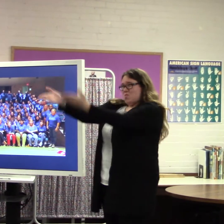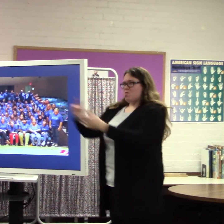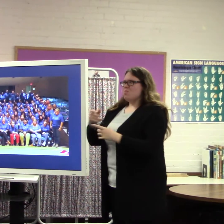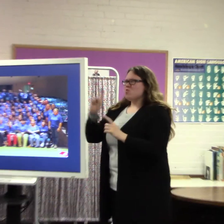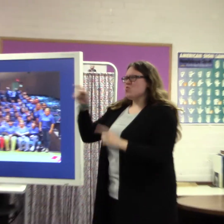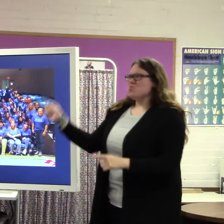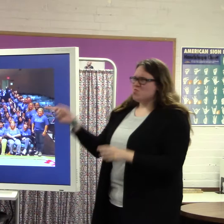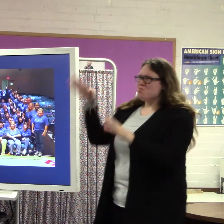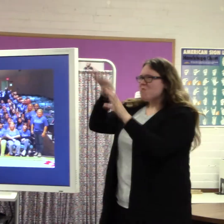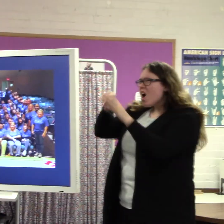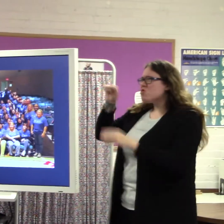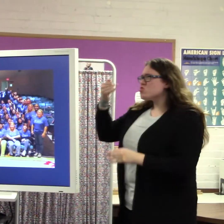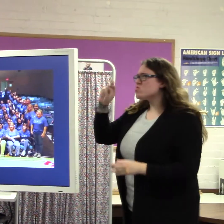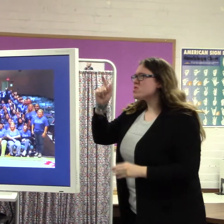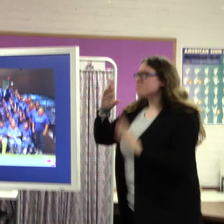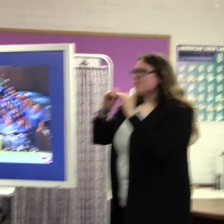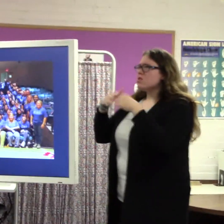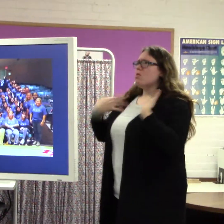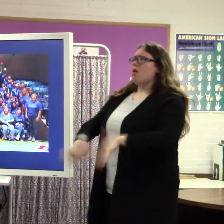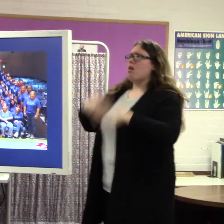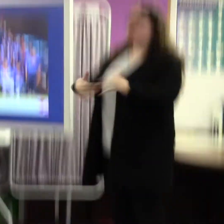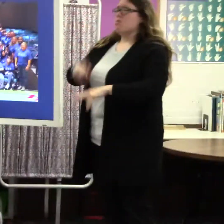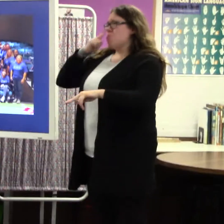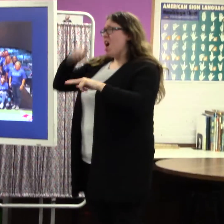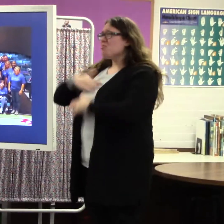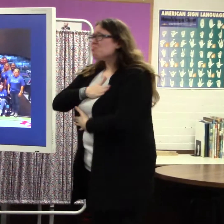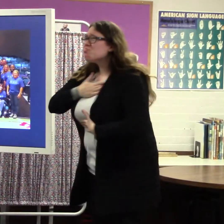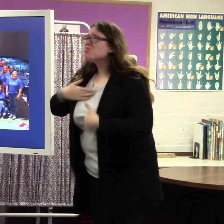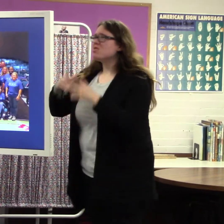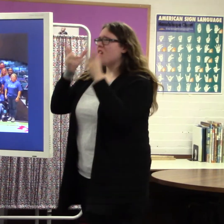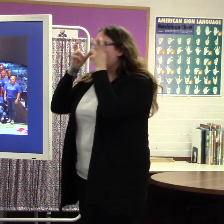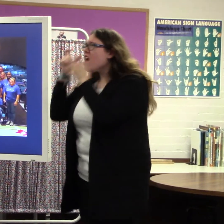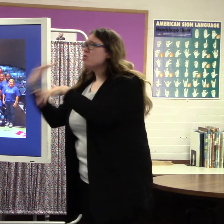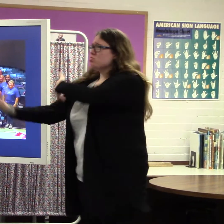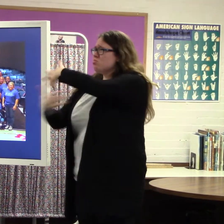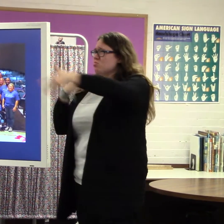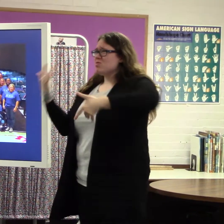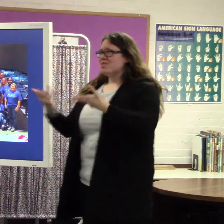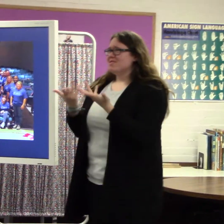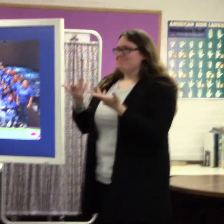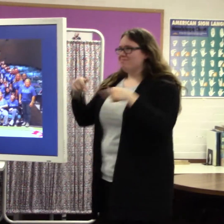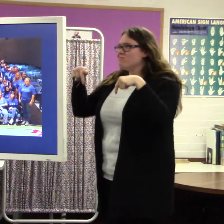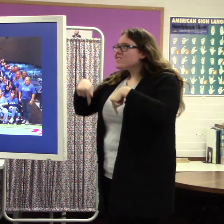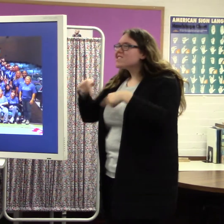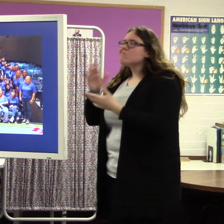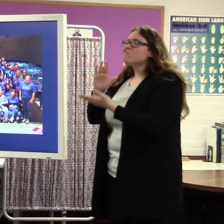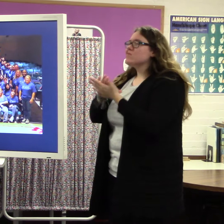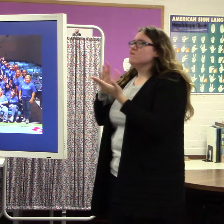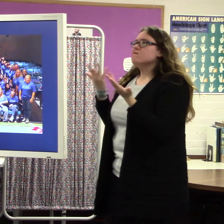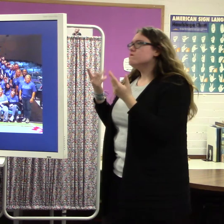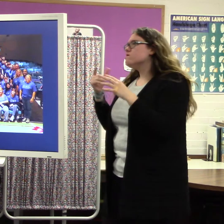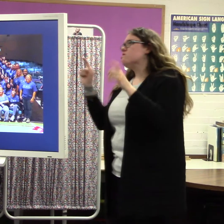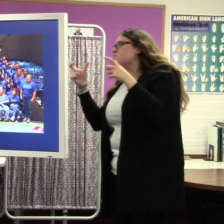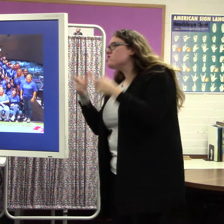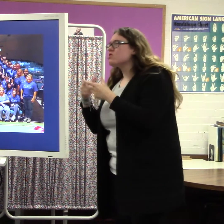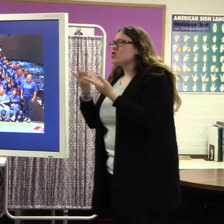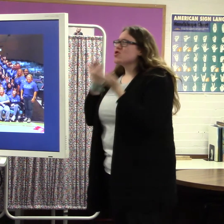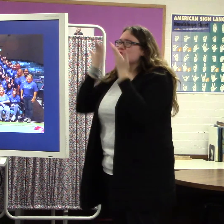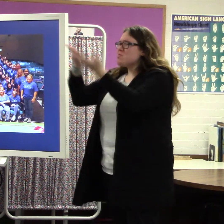I really recommend to be involved. It was so fun. We learned so much. We got to socialize. Here at